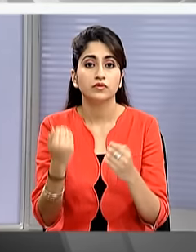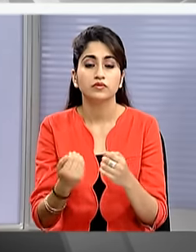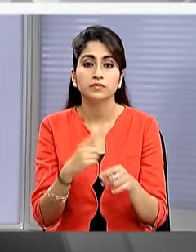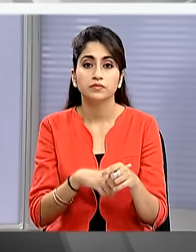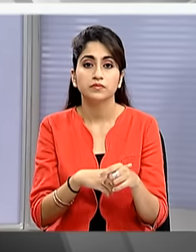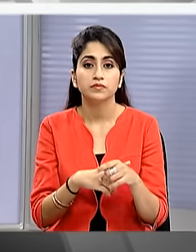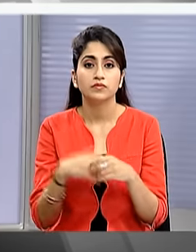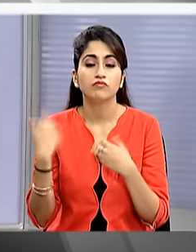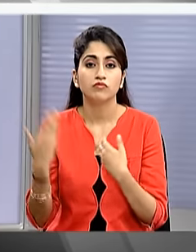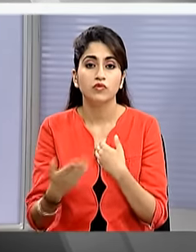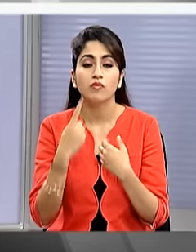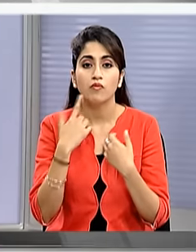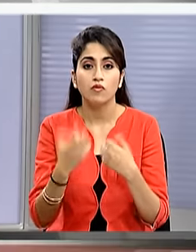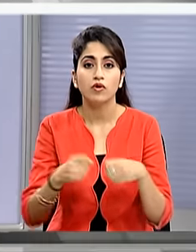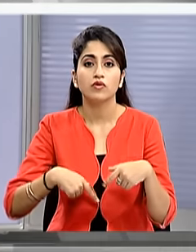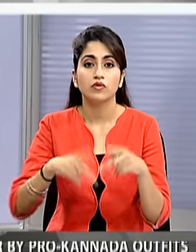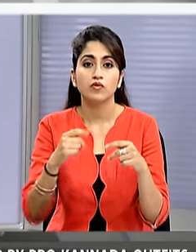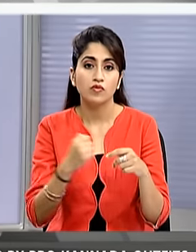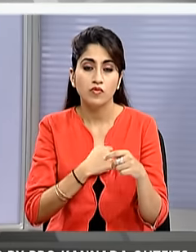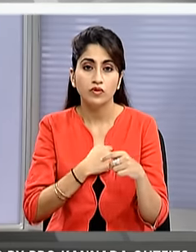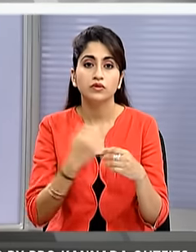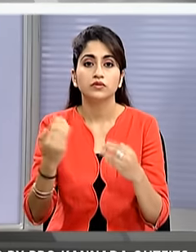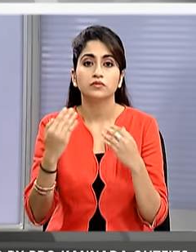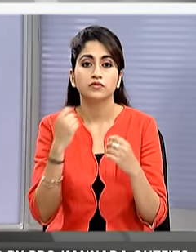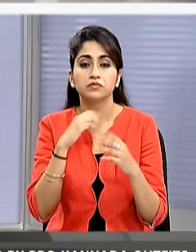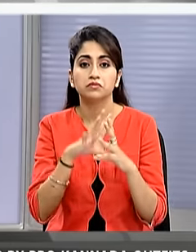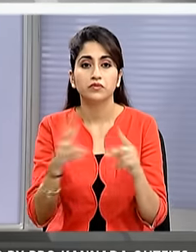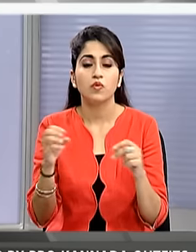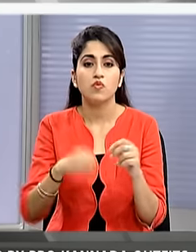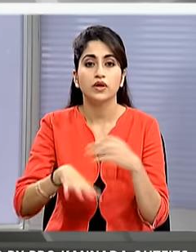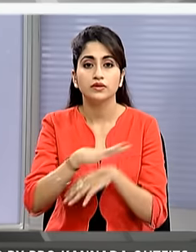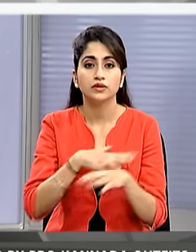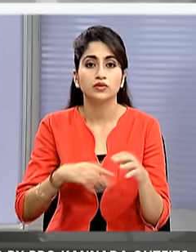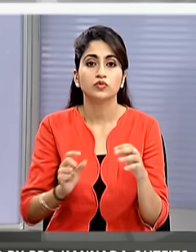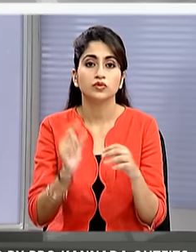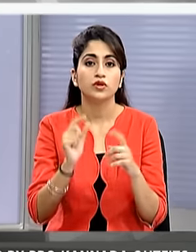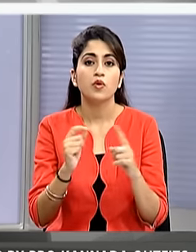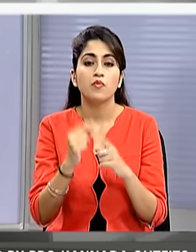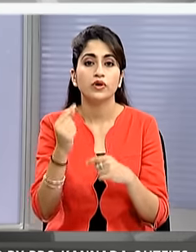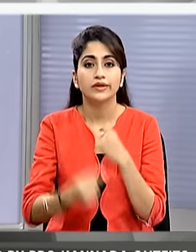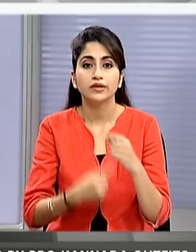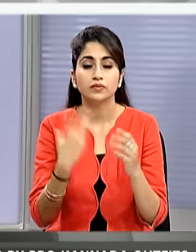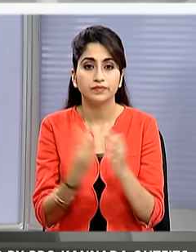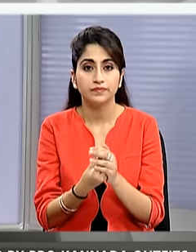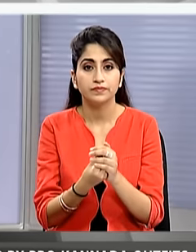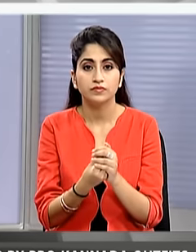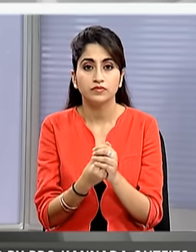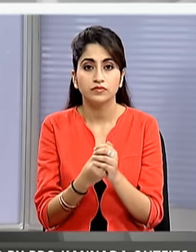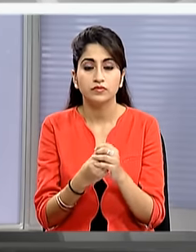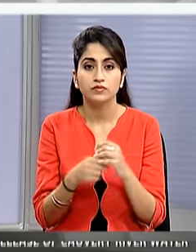year. The emotive Kaveri issue is being supported by several organizations, unions and political